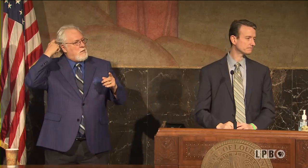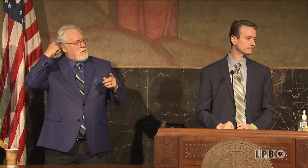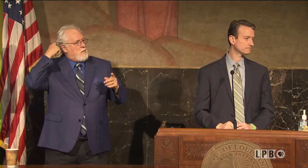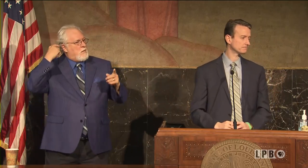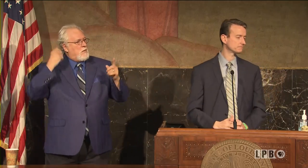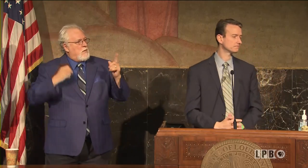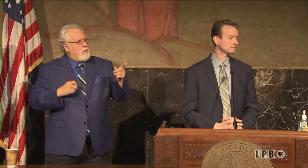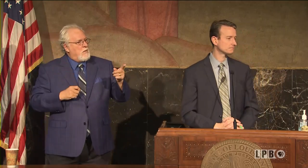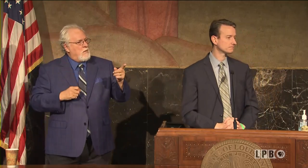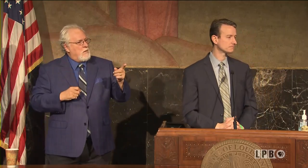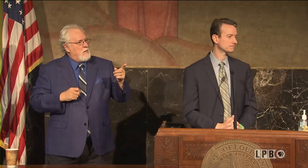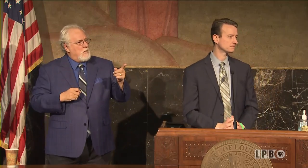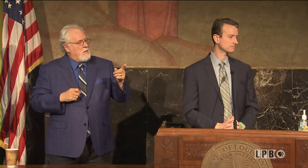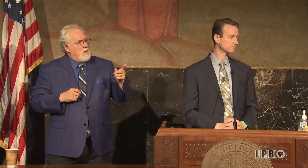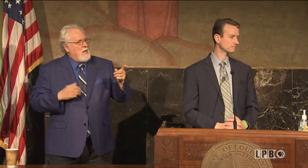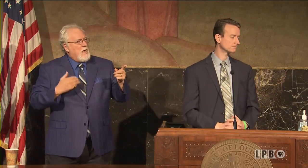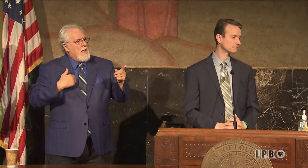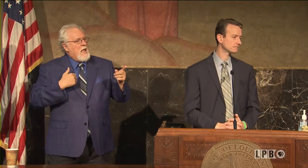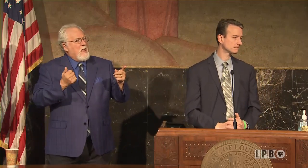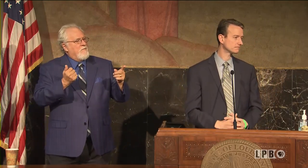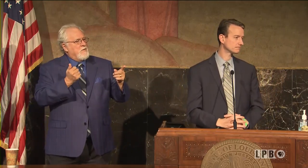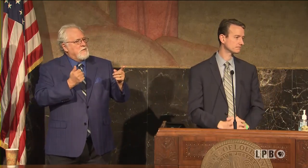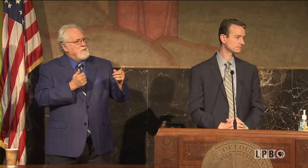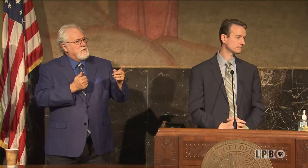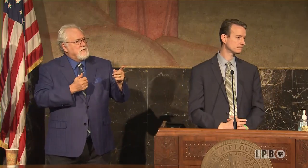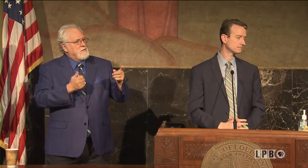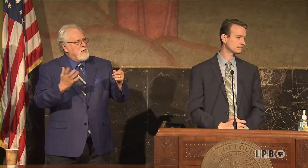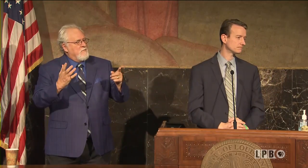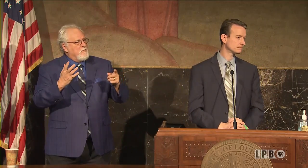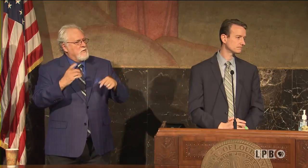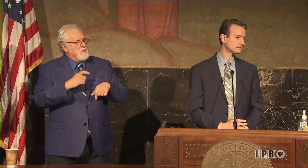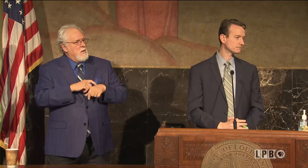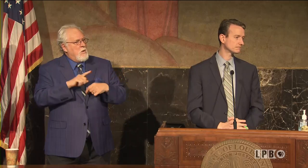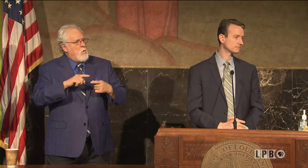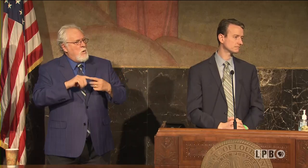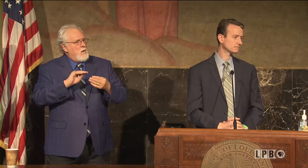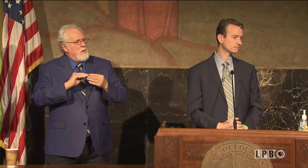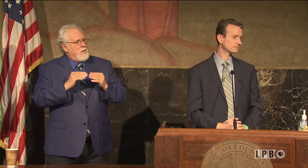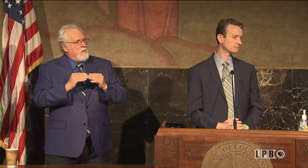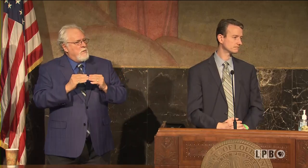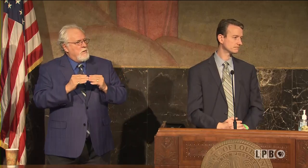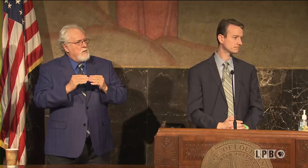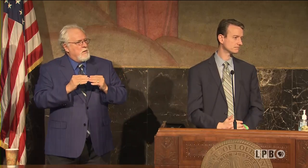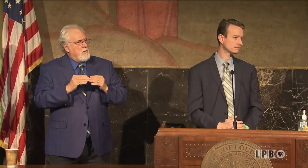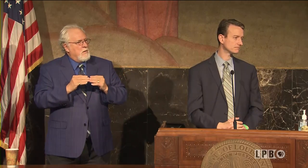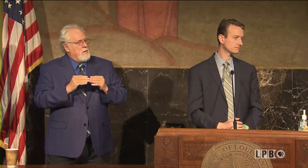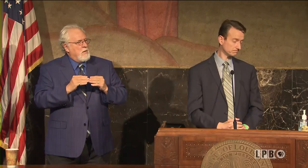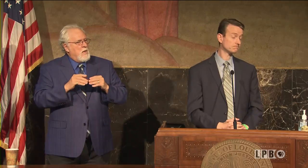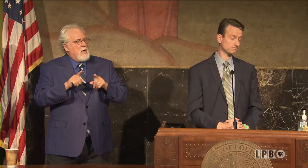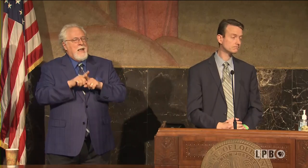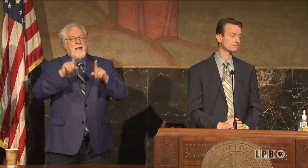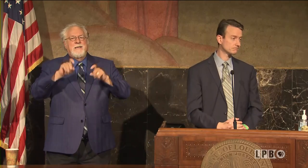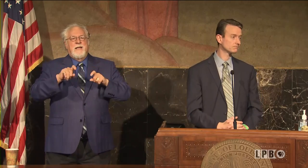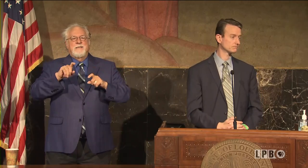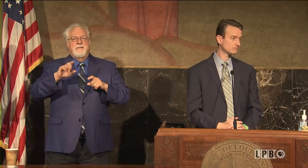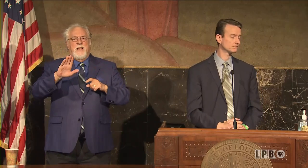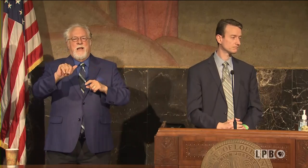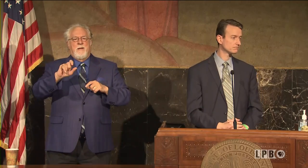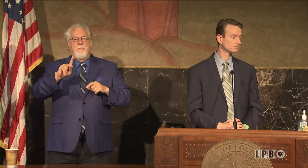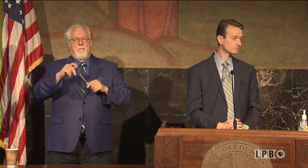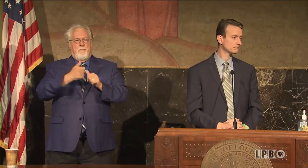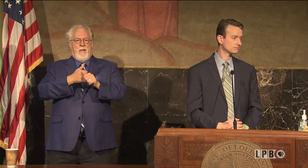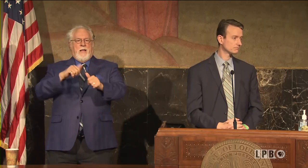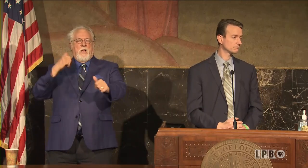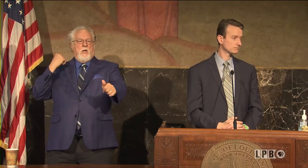Please. There have been several instances recently where there are numbers that contain testing backlogs. I guess I thought a